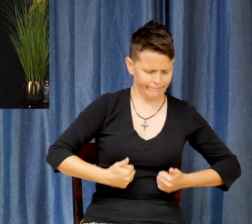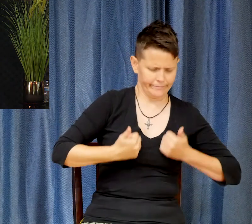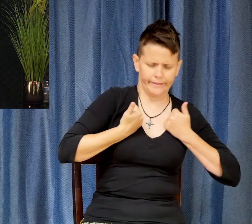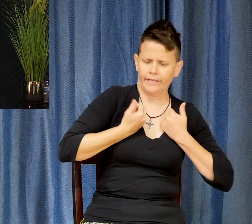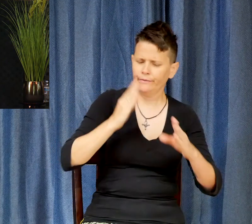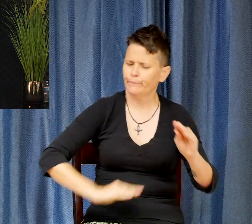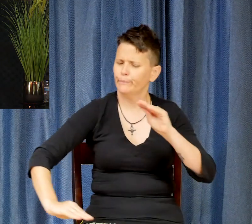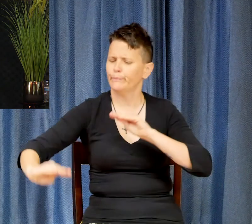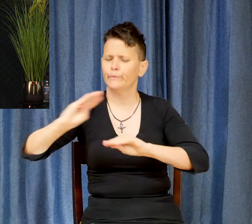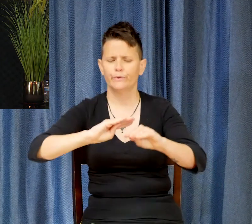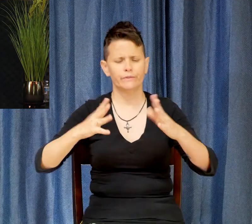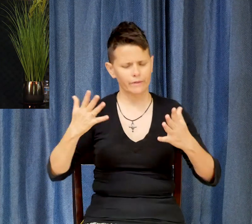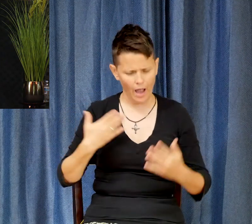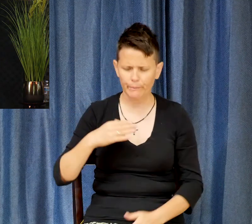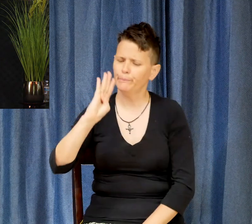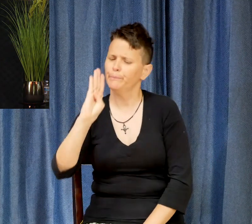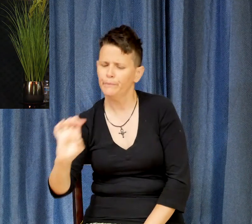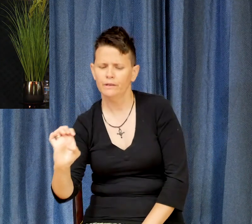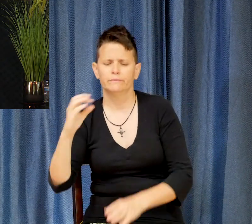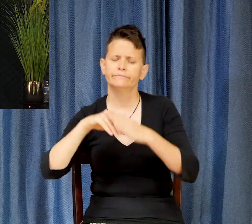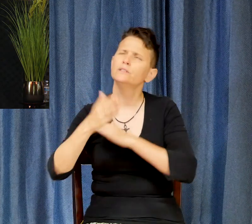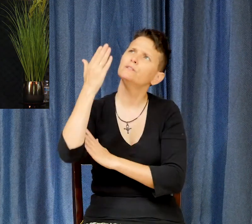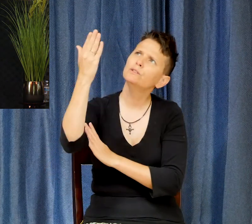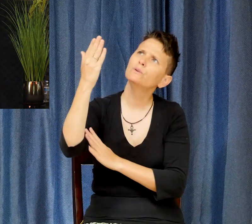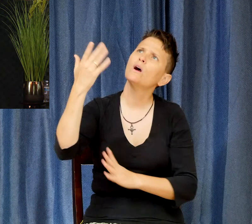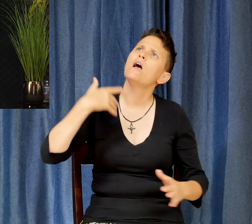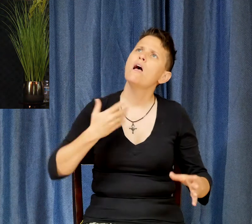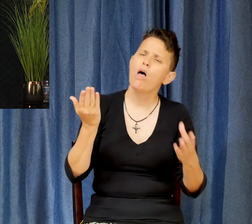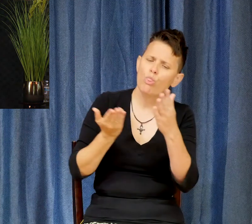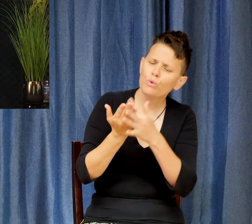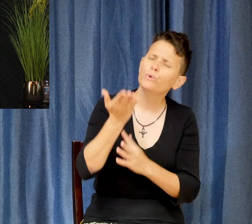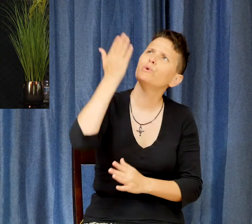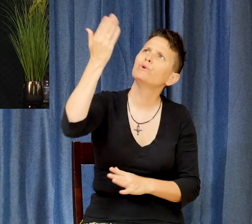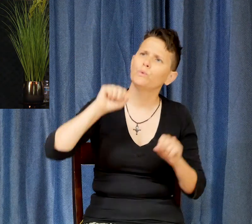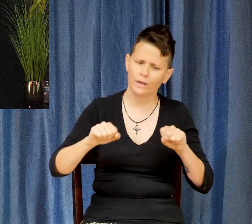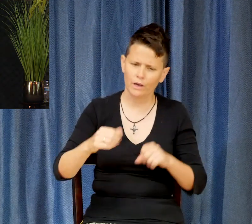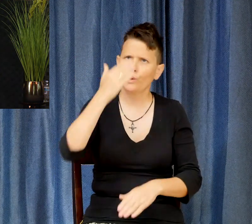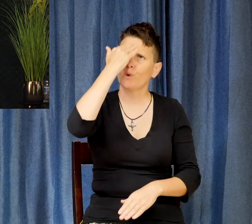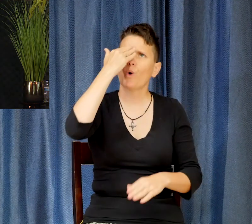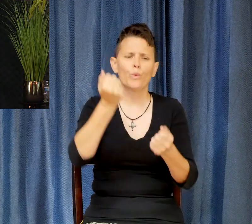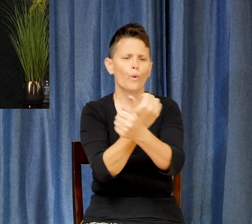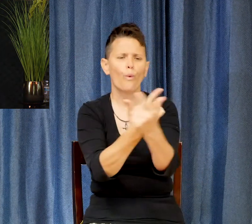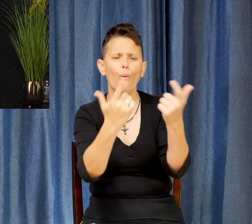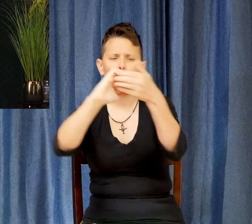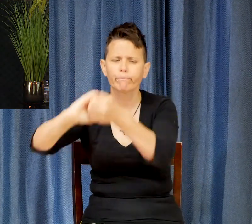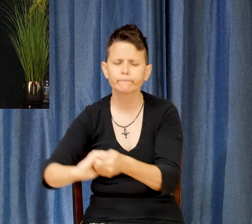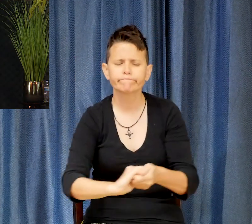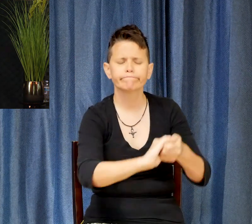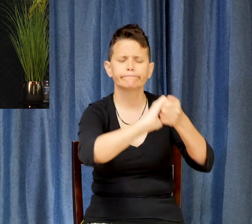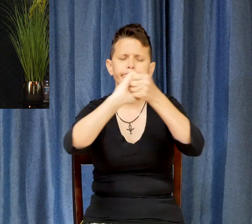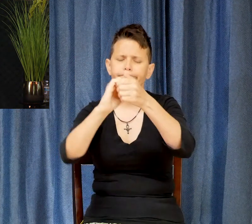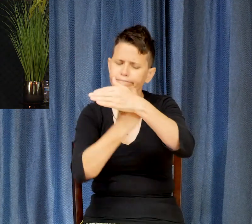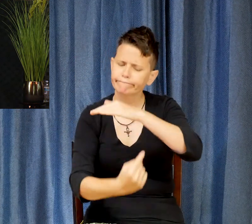being. And in you we awaken to the truth of our oneness that is ever present. We are so